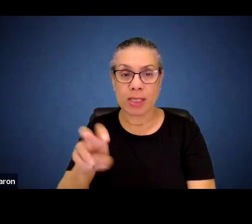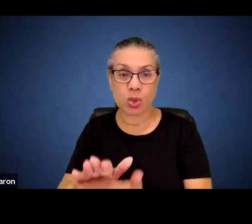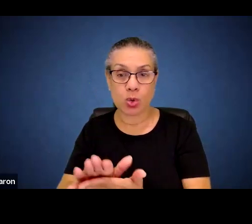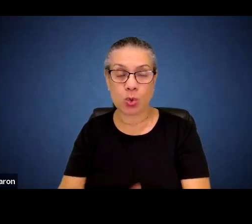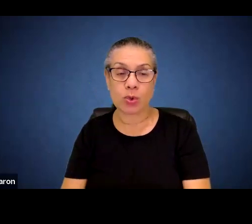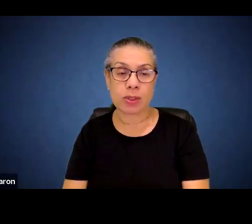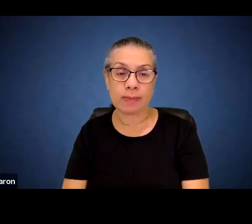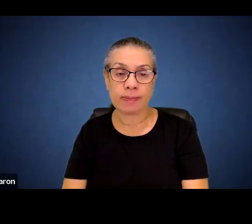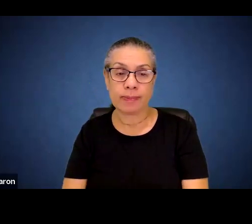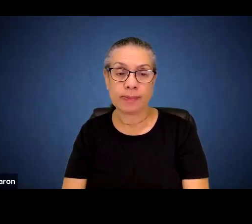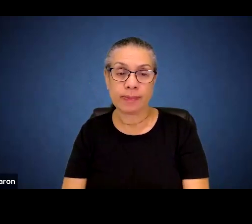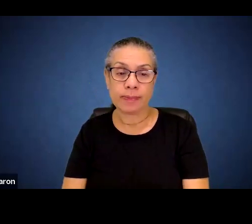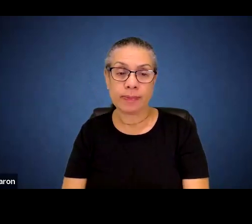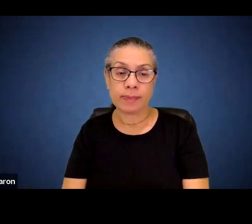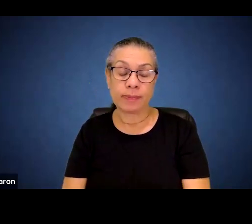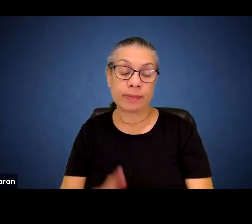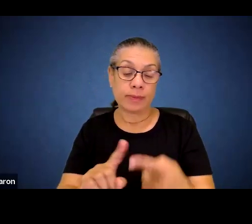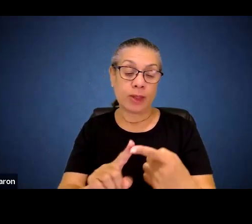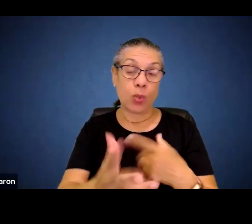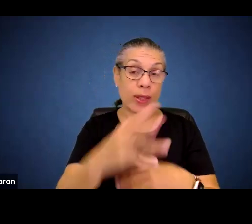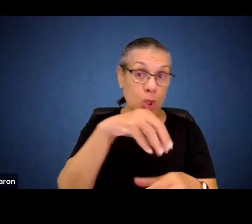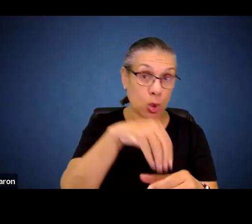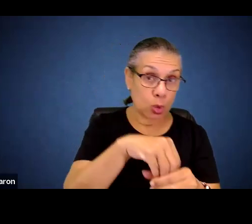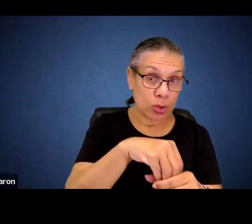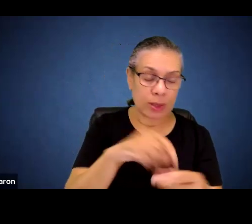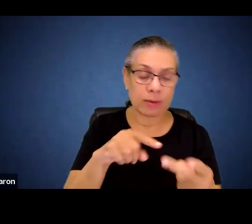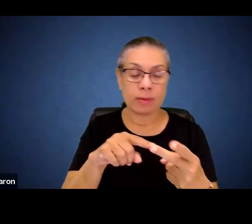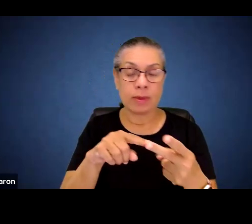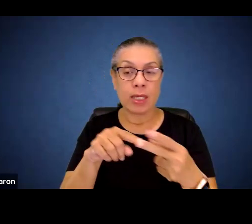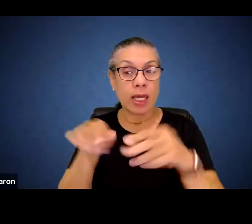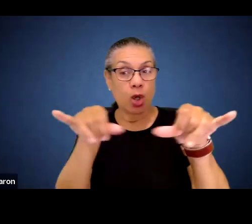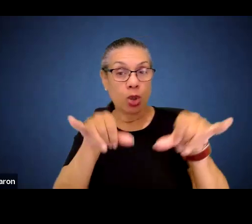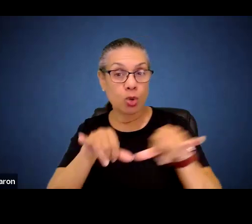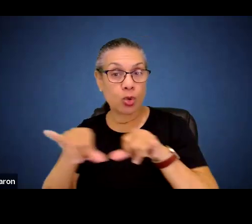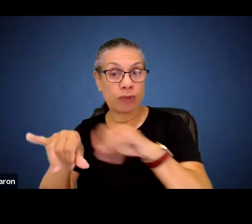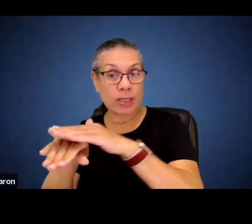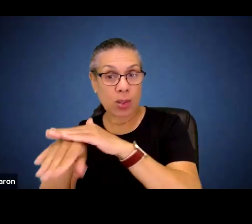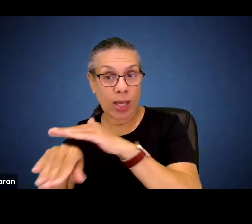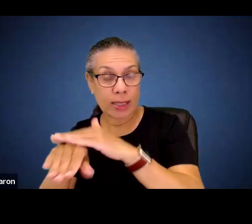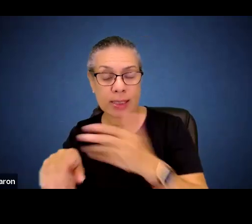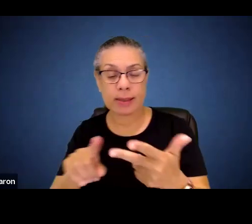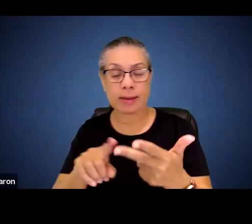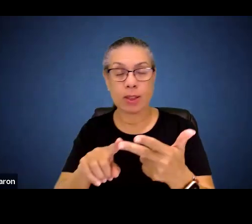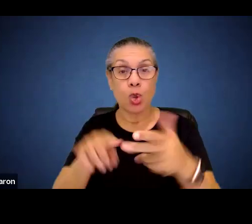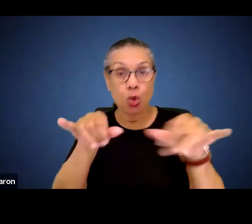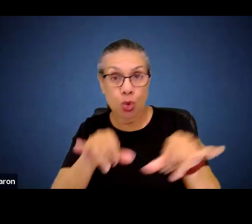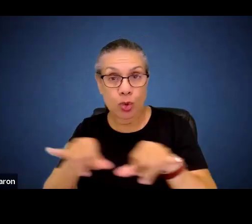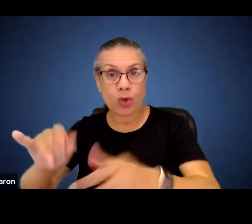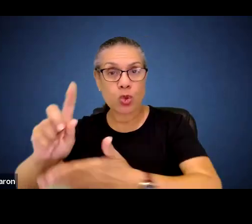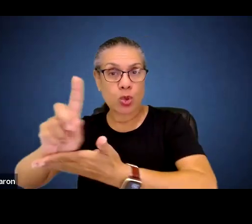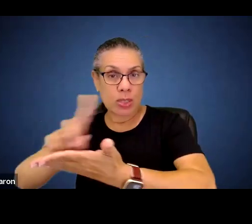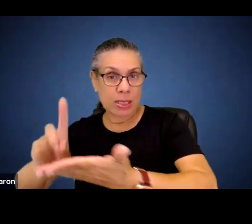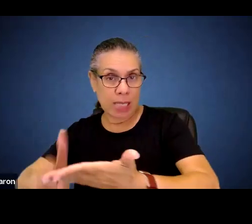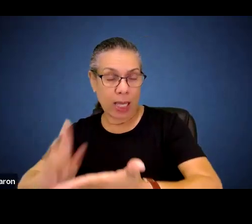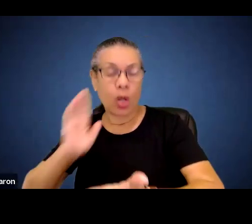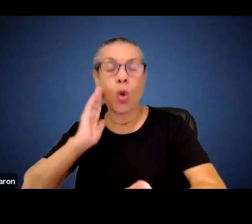Additionally, the district focus on inclusion and on universal access and universal design will help move forward our